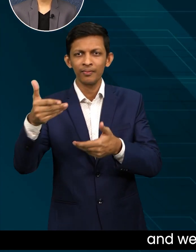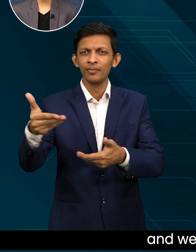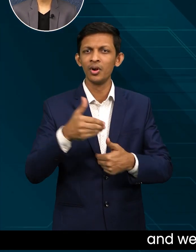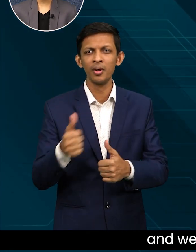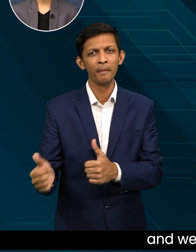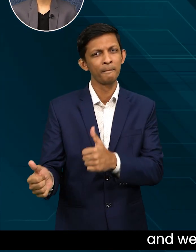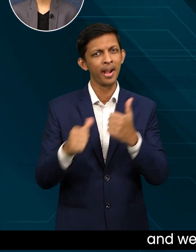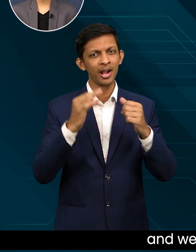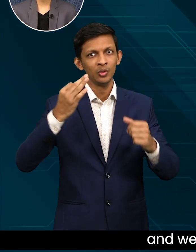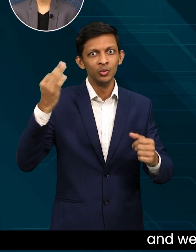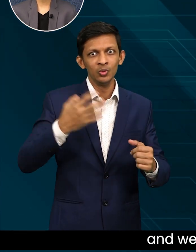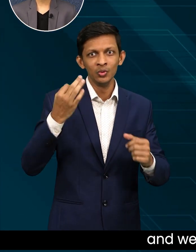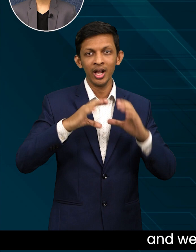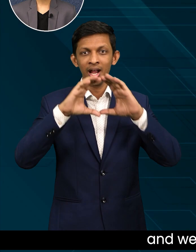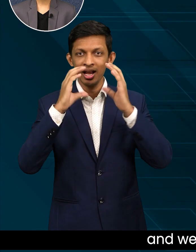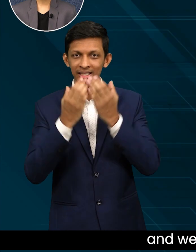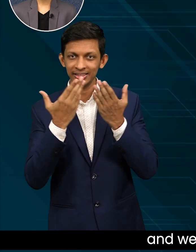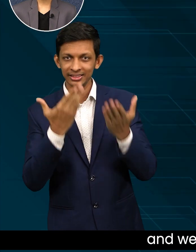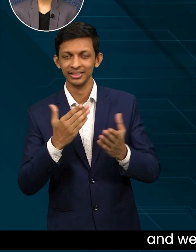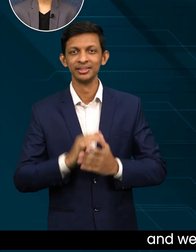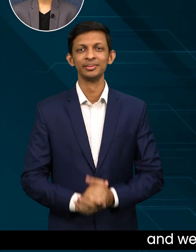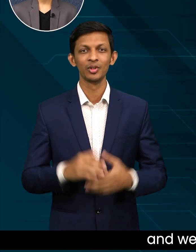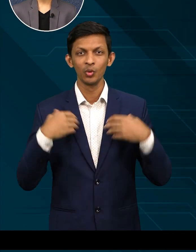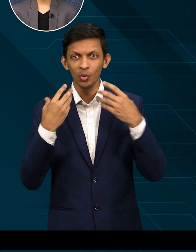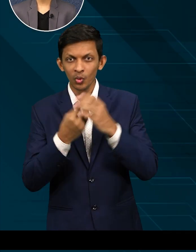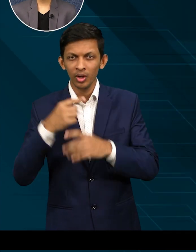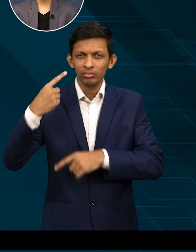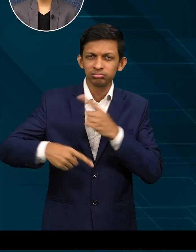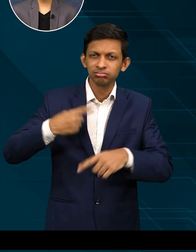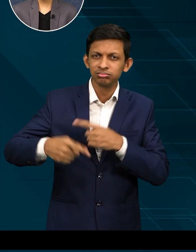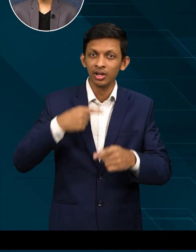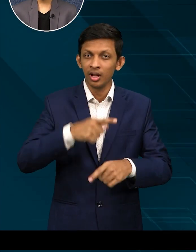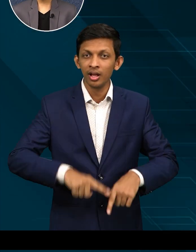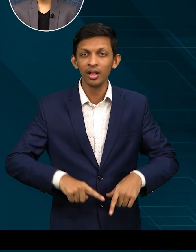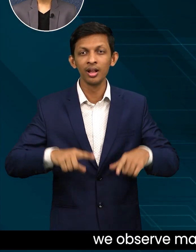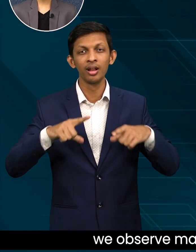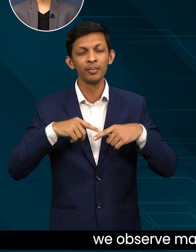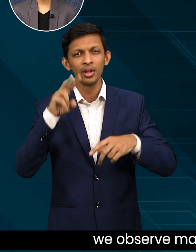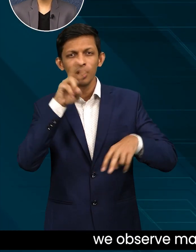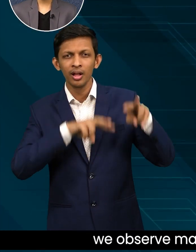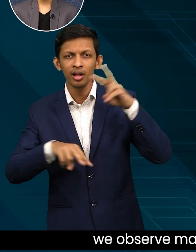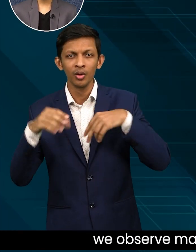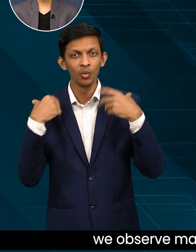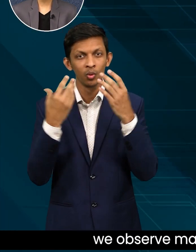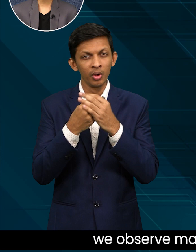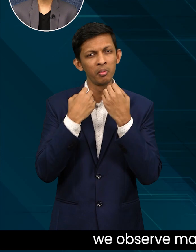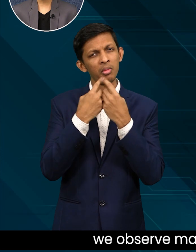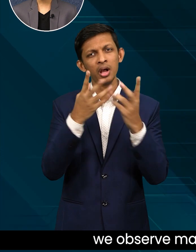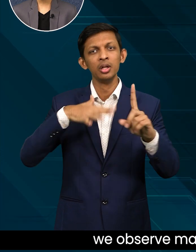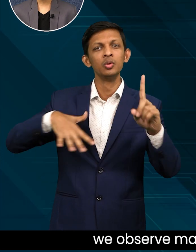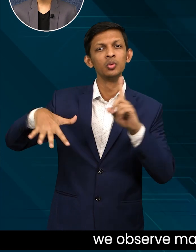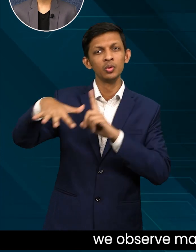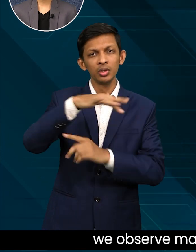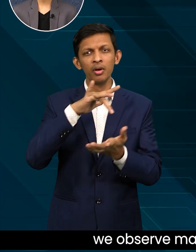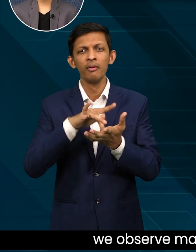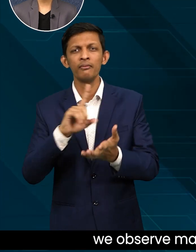and welcome back to our new session. In our day-to-day life, we observe many